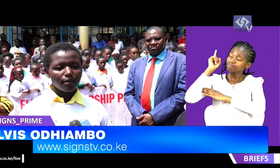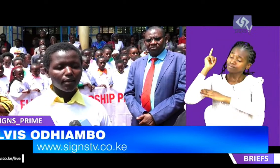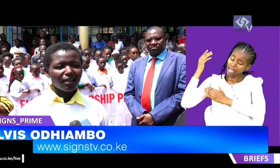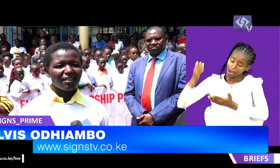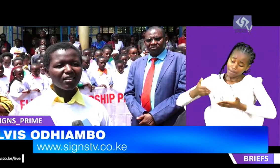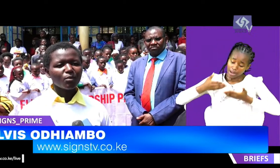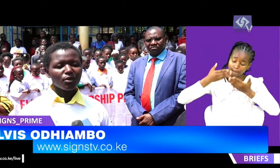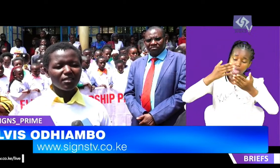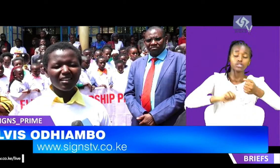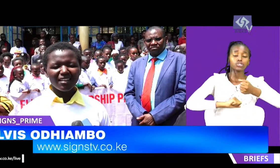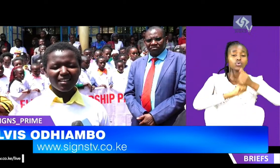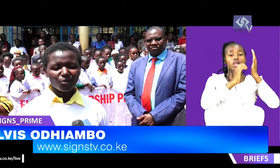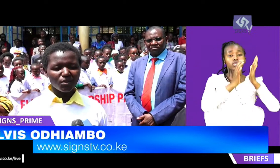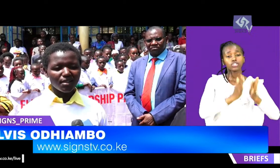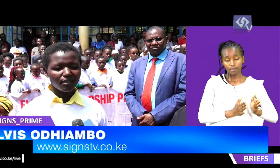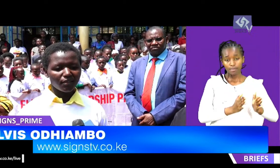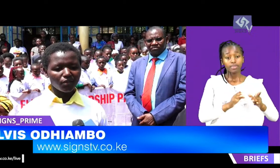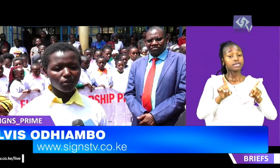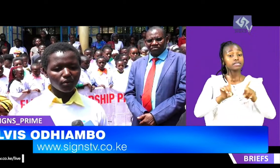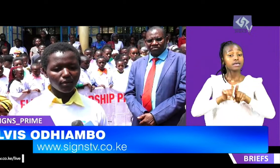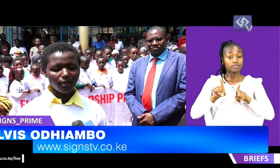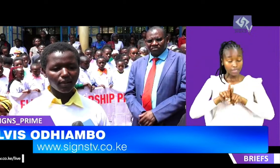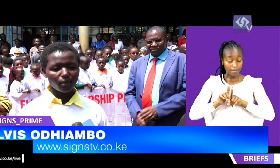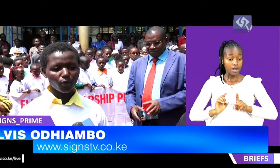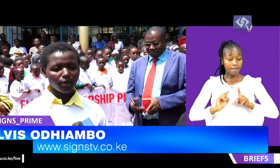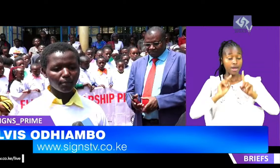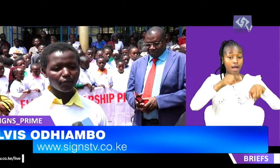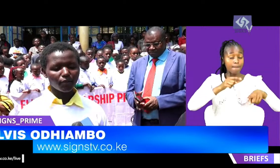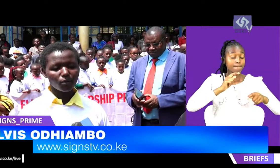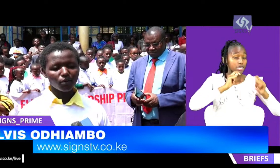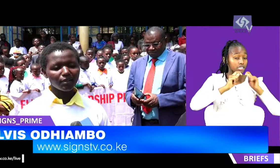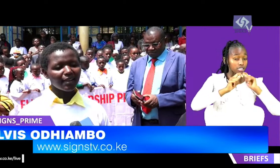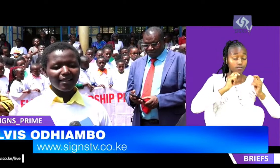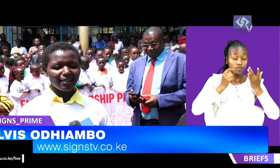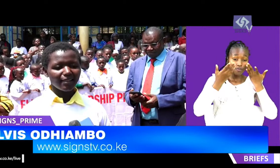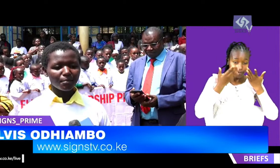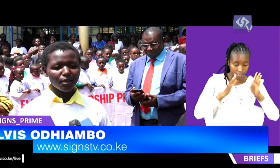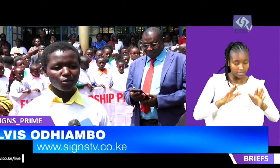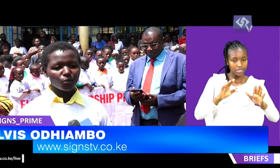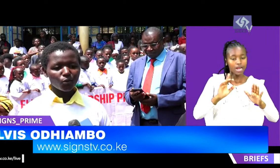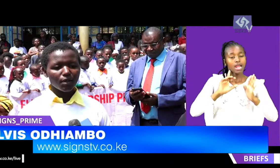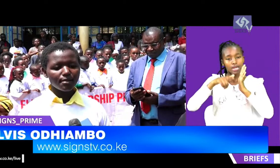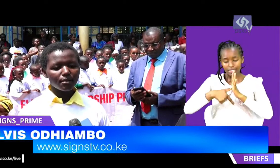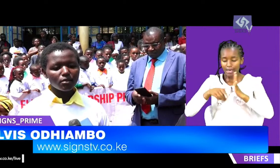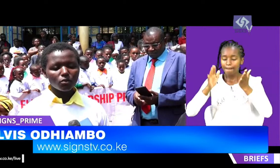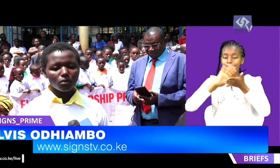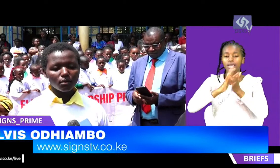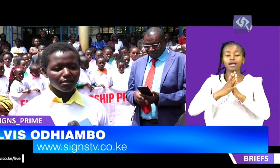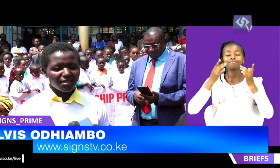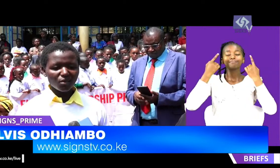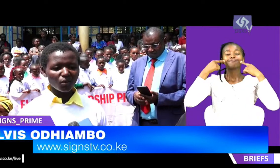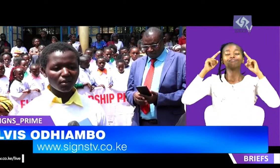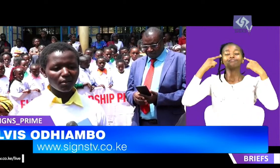Then nikakuja interview, nikaambiwa nimefaulu. Niliambia tu Mungu asante juu sikuwa